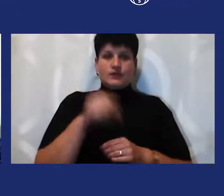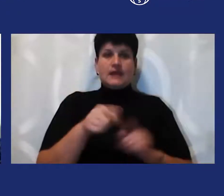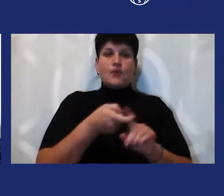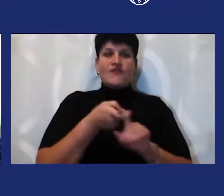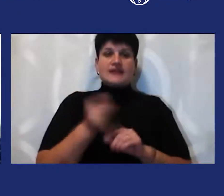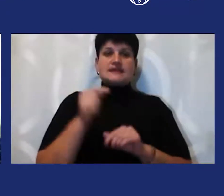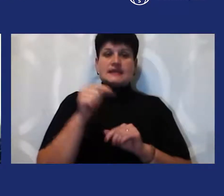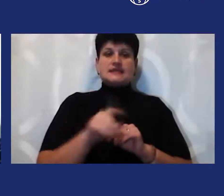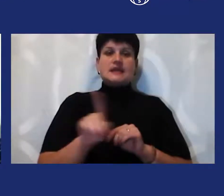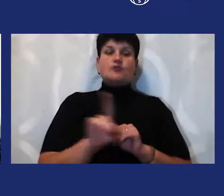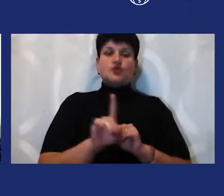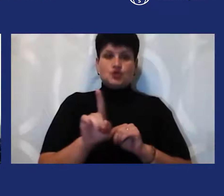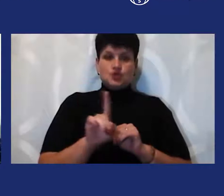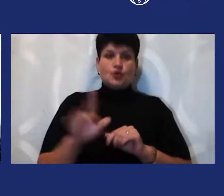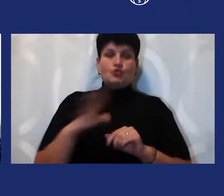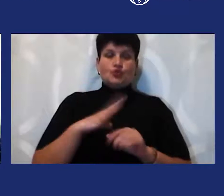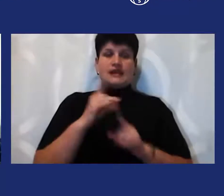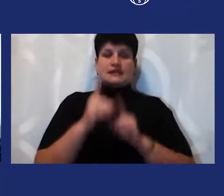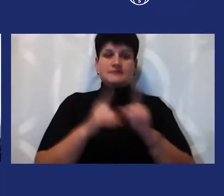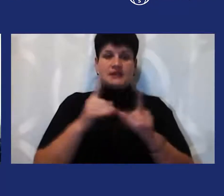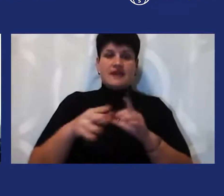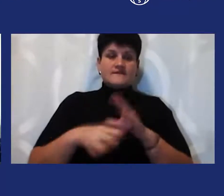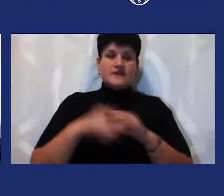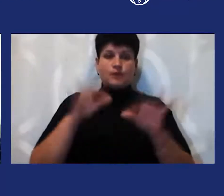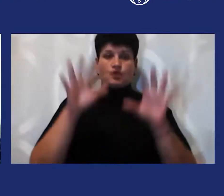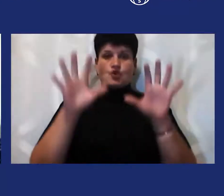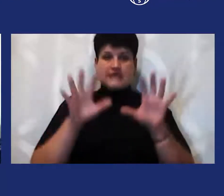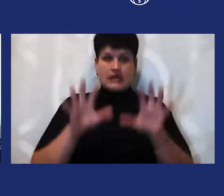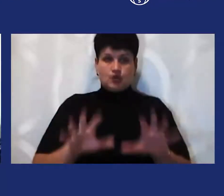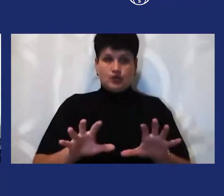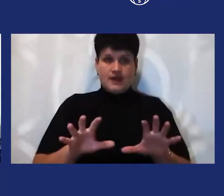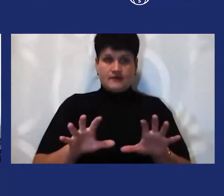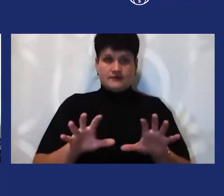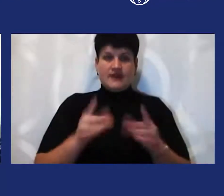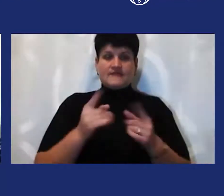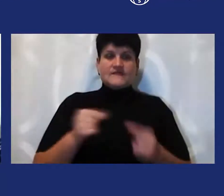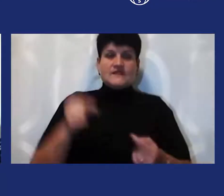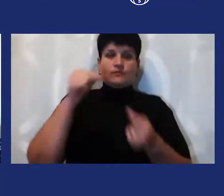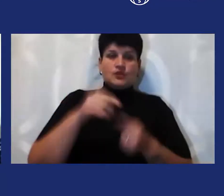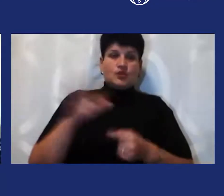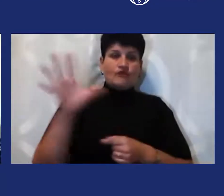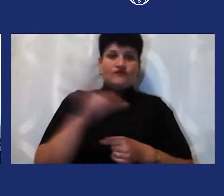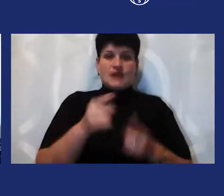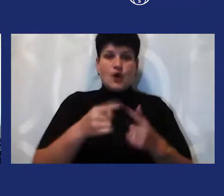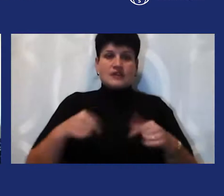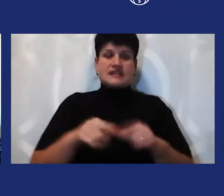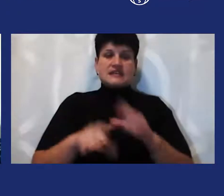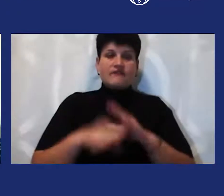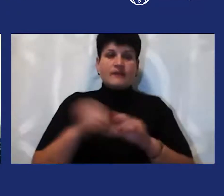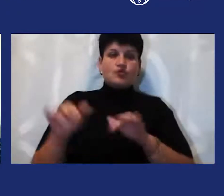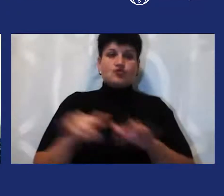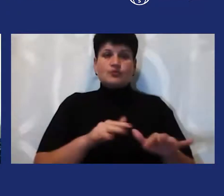latest local elections were related to the change of electoral legislation, and